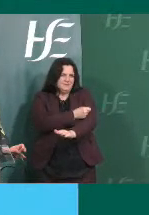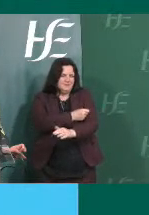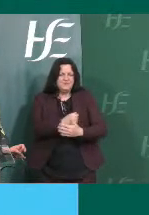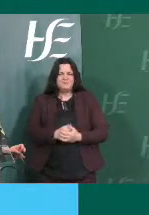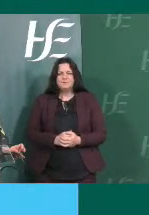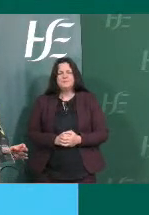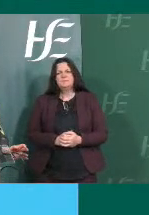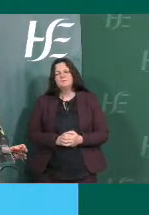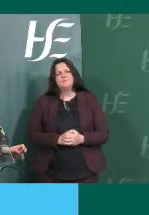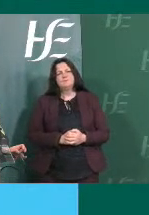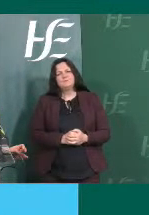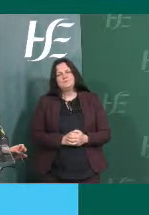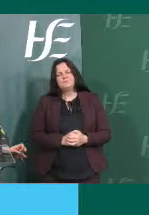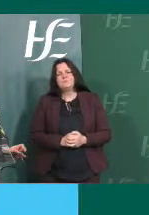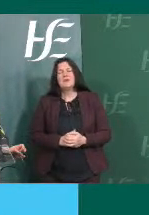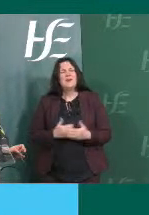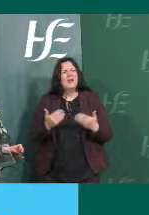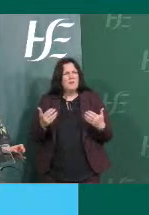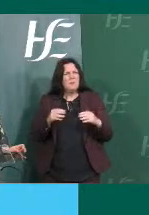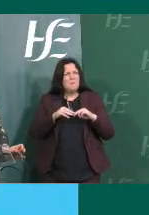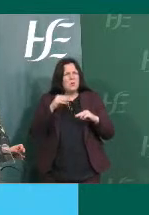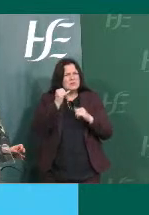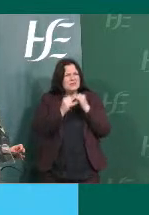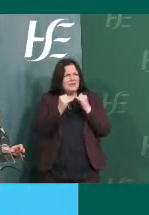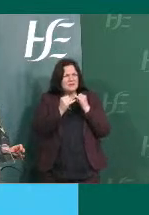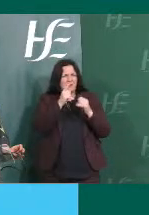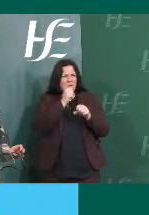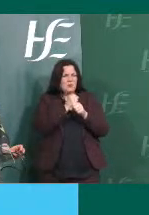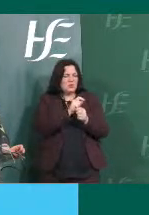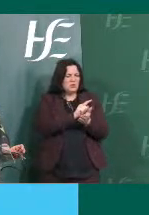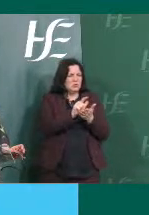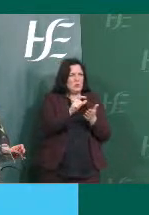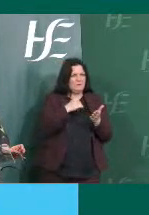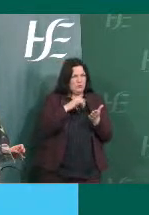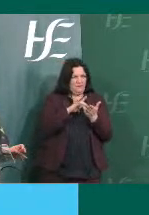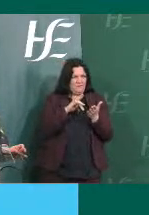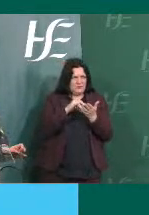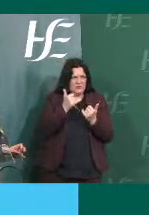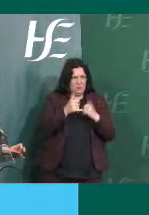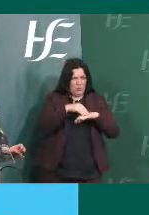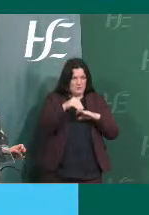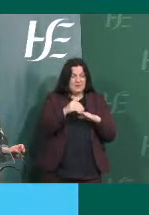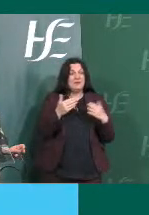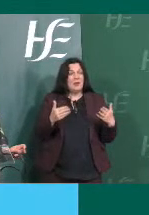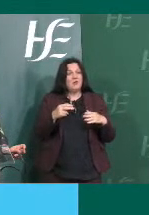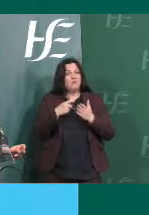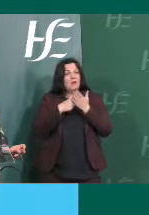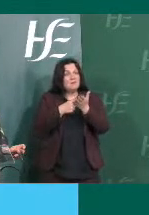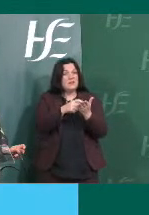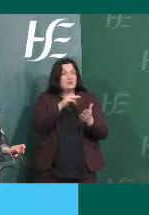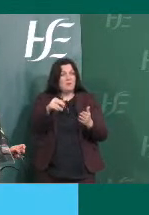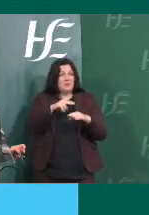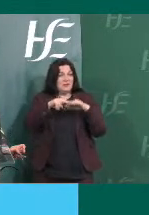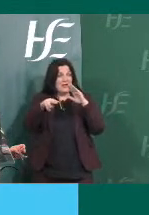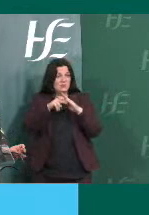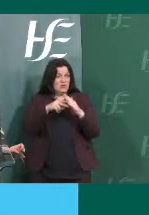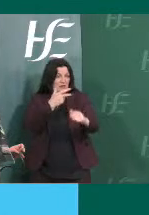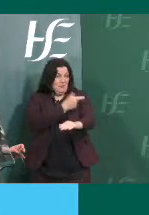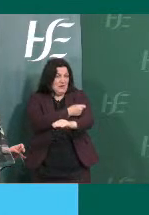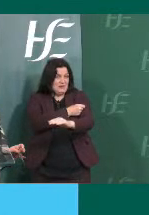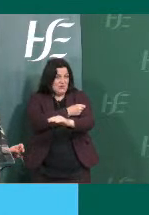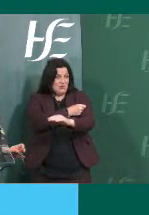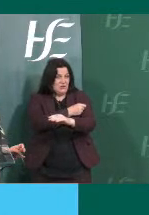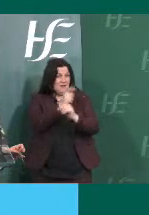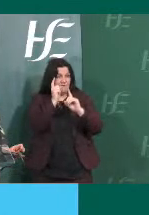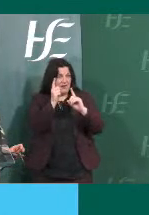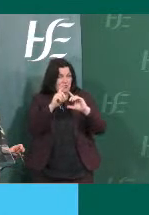So I just wanted to move on just to cover in a little bit more detail the 12 to 15-year-old programme. So this is following a recommendation from the National Immunisation Advisory Committee.